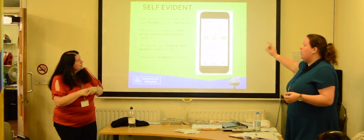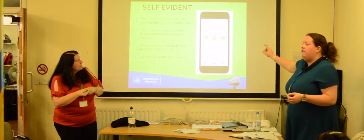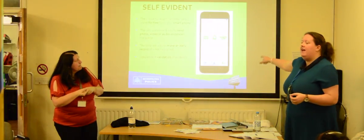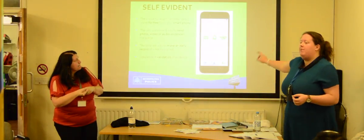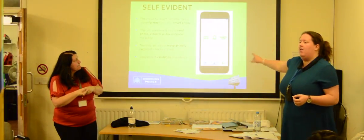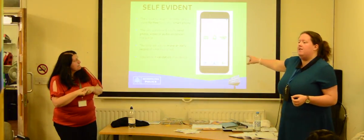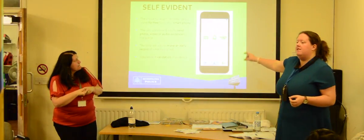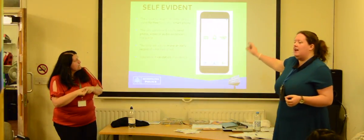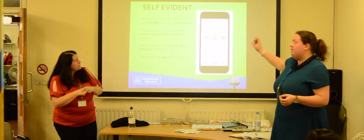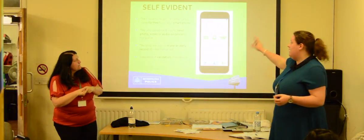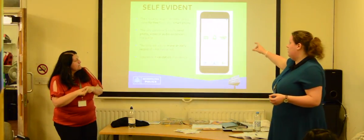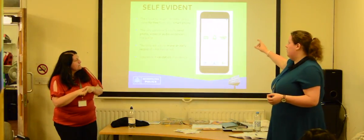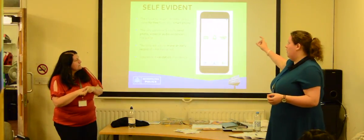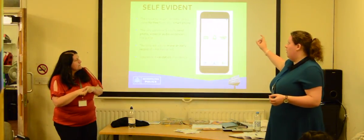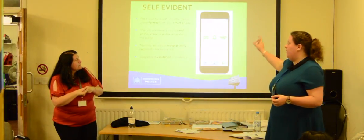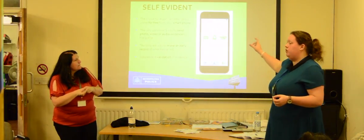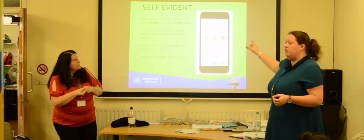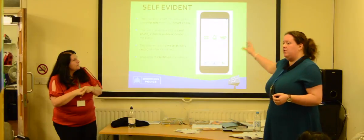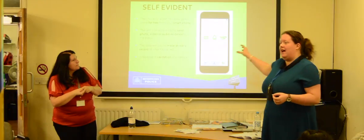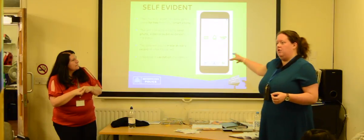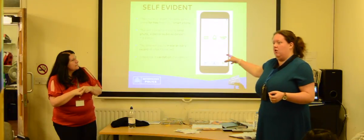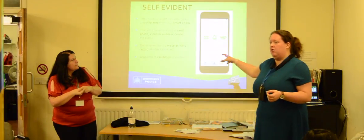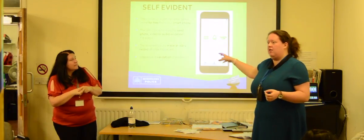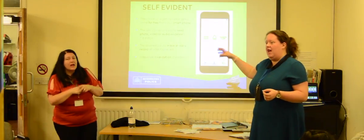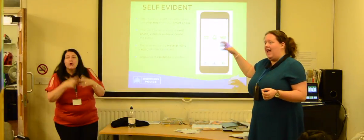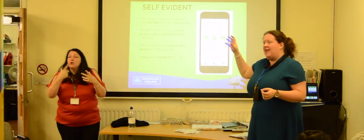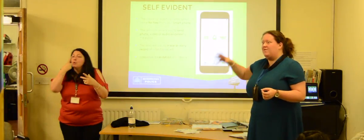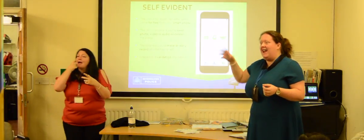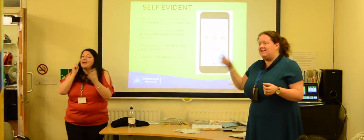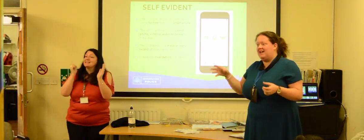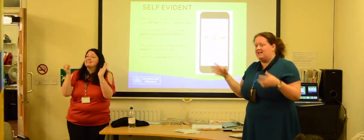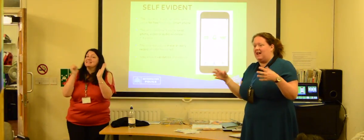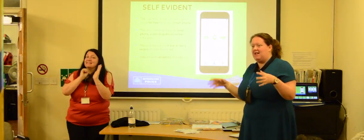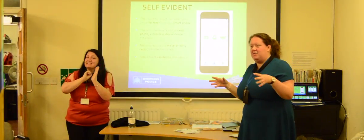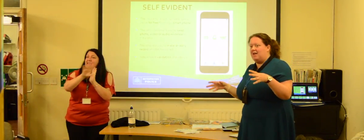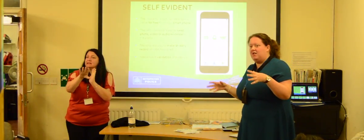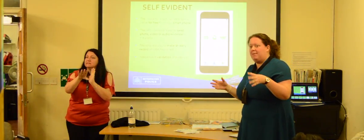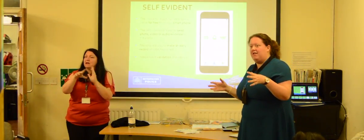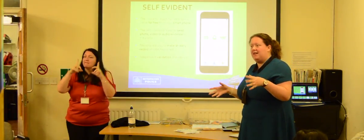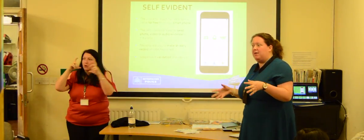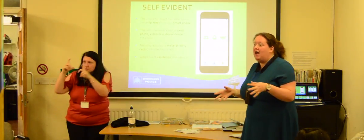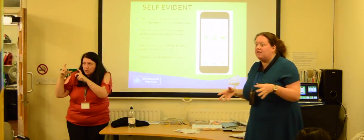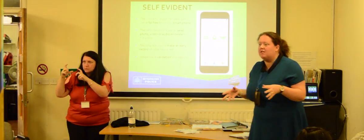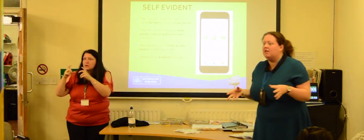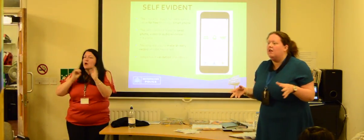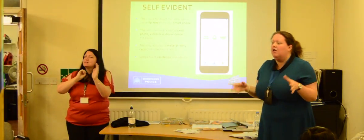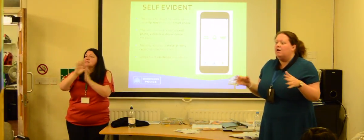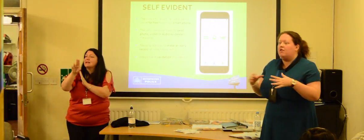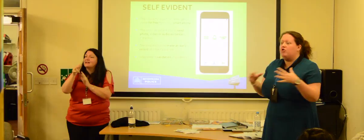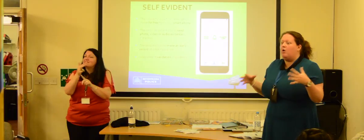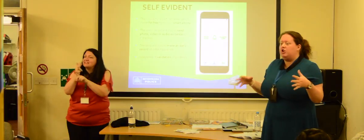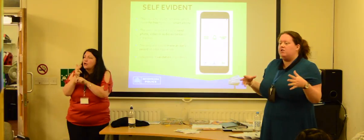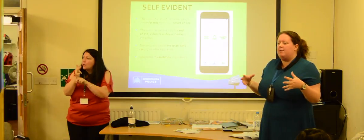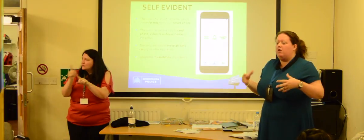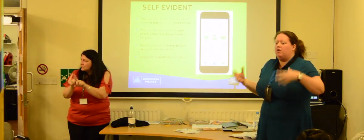the important thing about this is any videos or photos you send us is validated and accepted evidence by the CPS. So